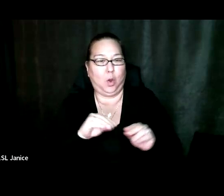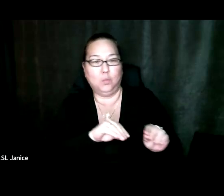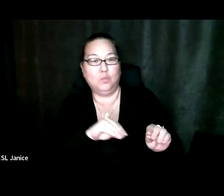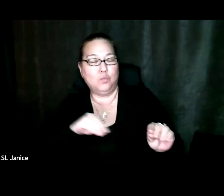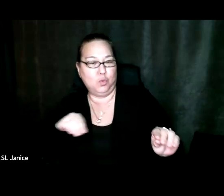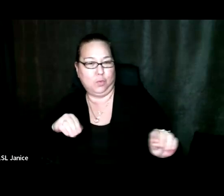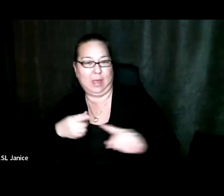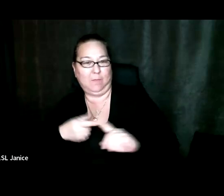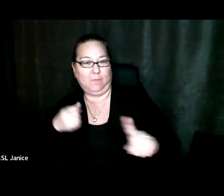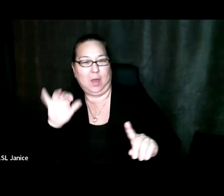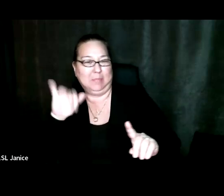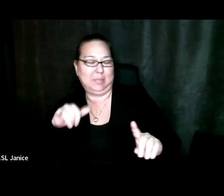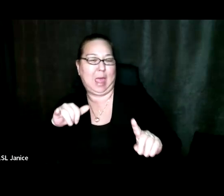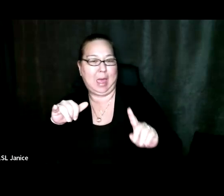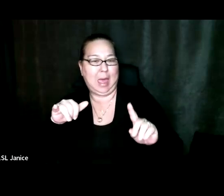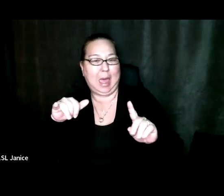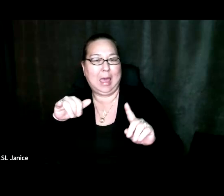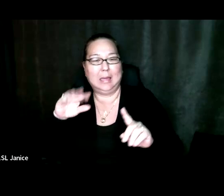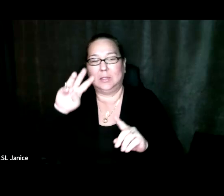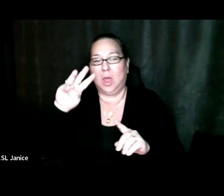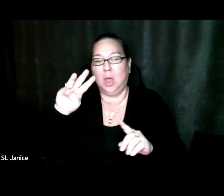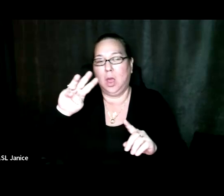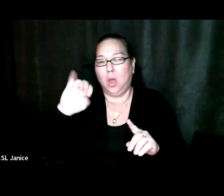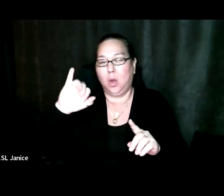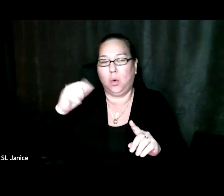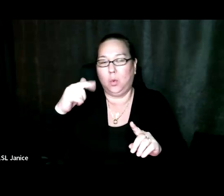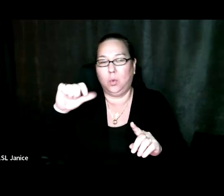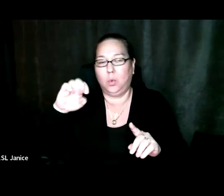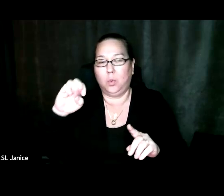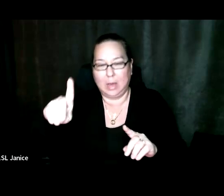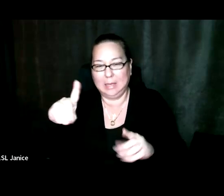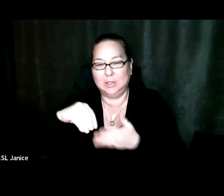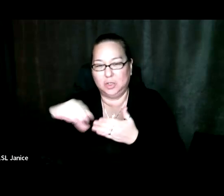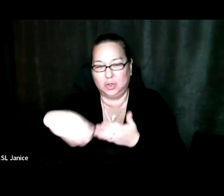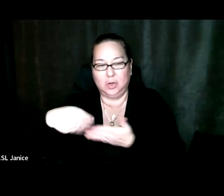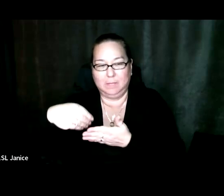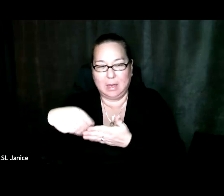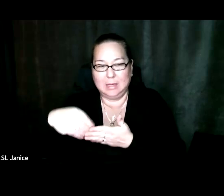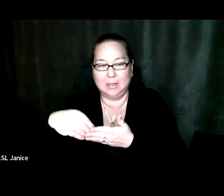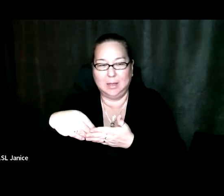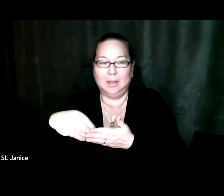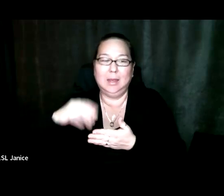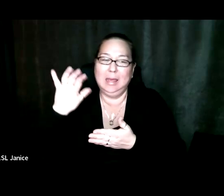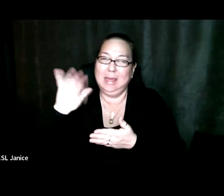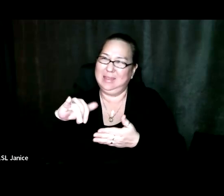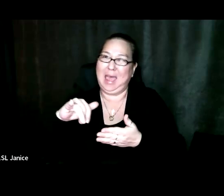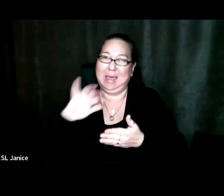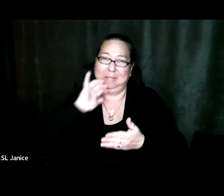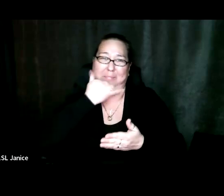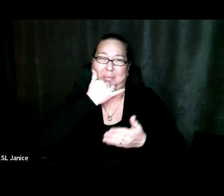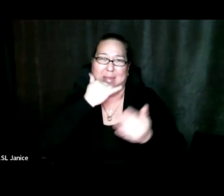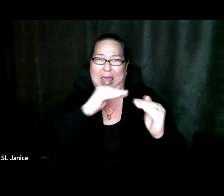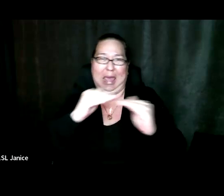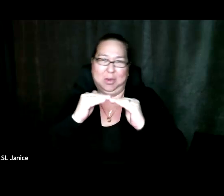with the philosophy of how we ensure inequities do not reappear intentionally or unintentionally. For